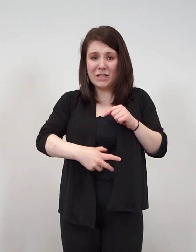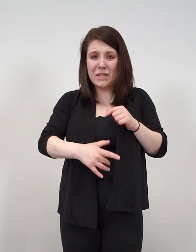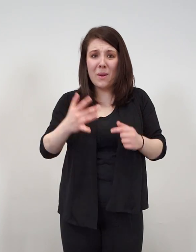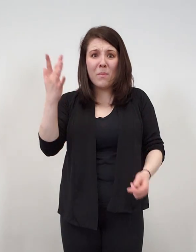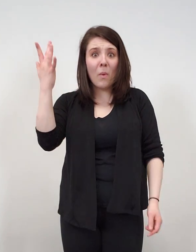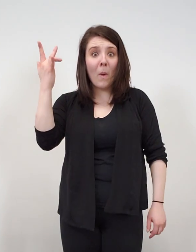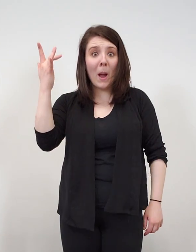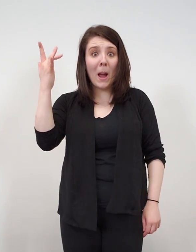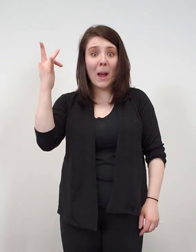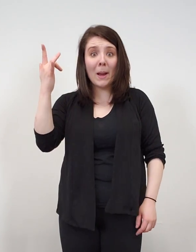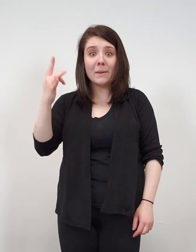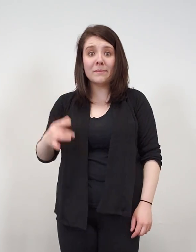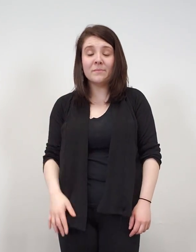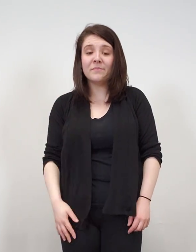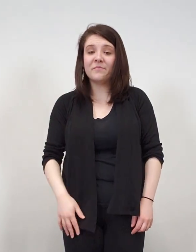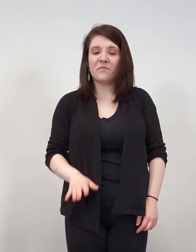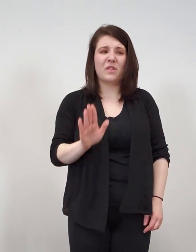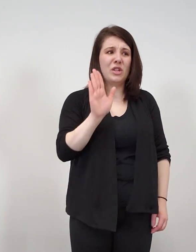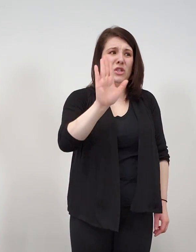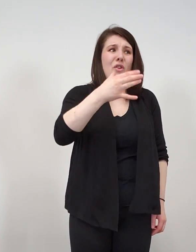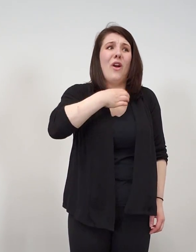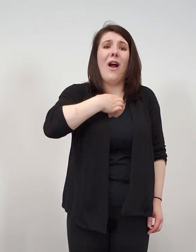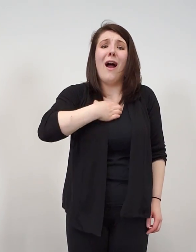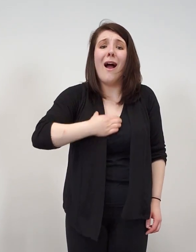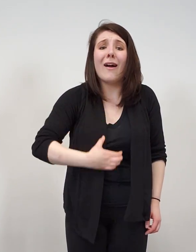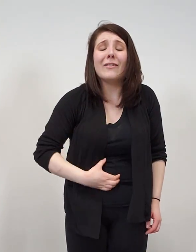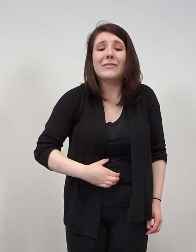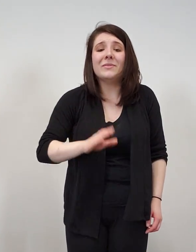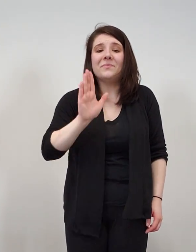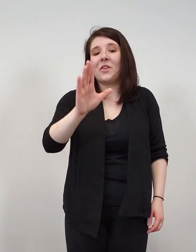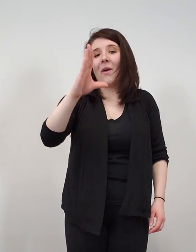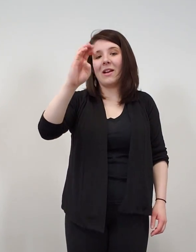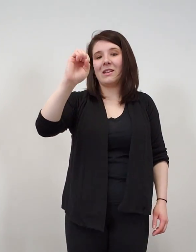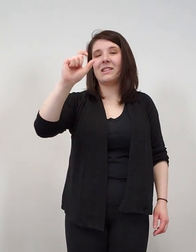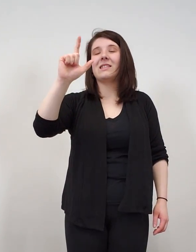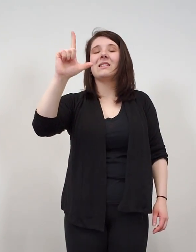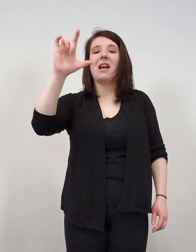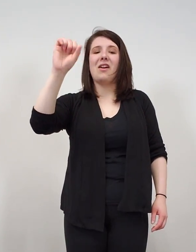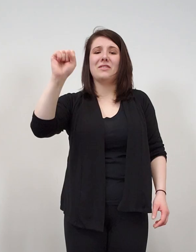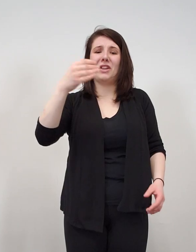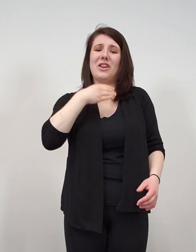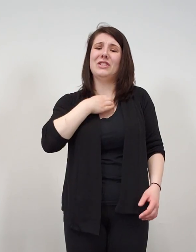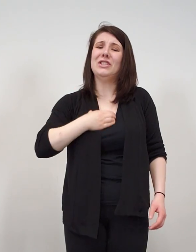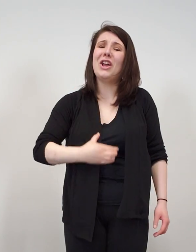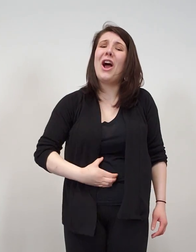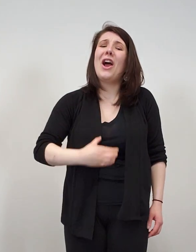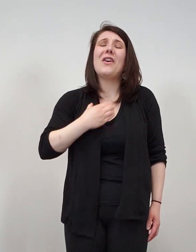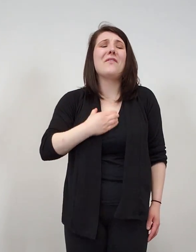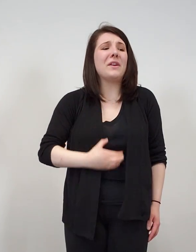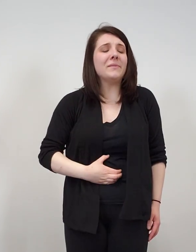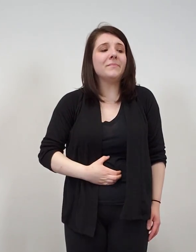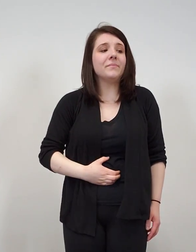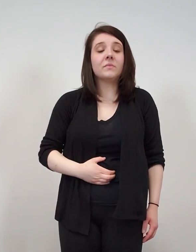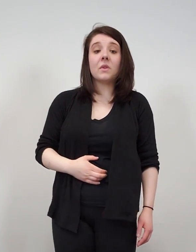little cells are starving. And so another function of the digestive system is absorption.